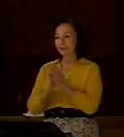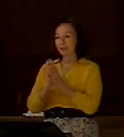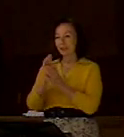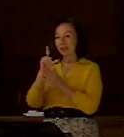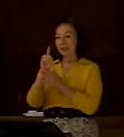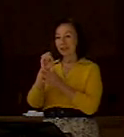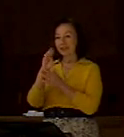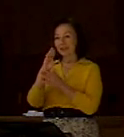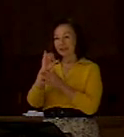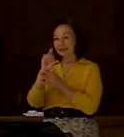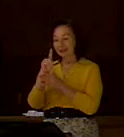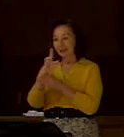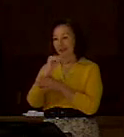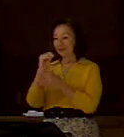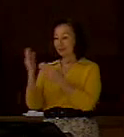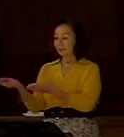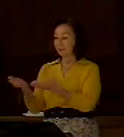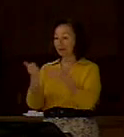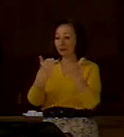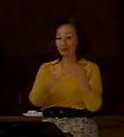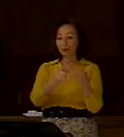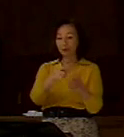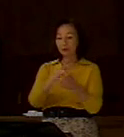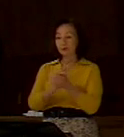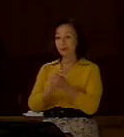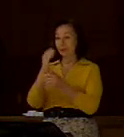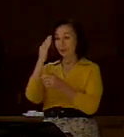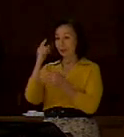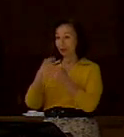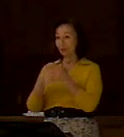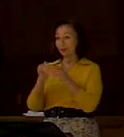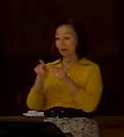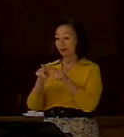has a debt, and they pass it on to you. You know what that's like.